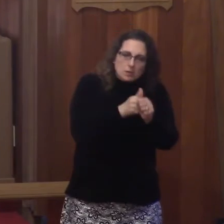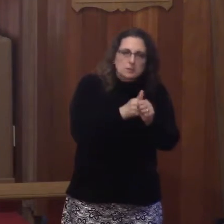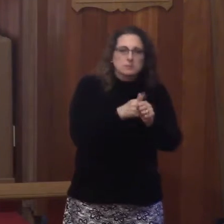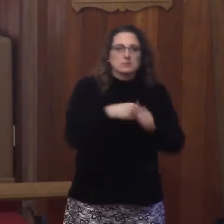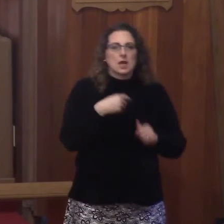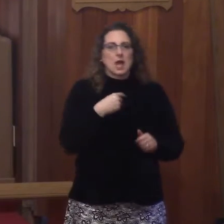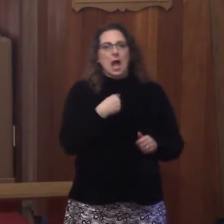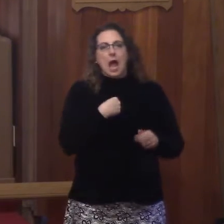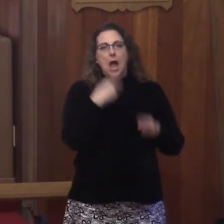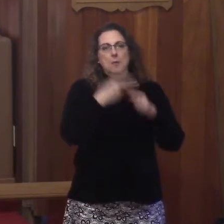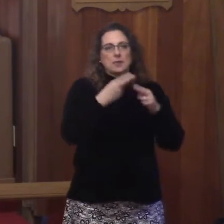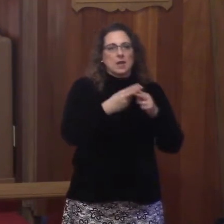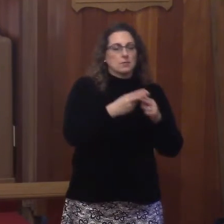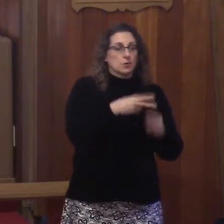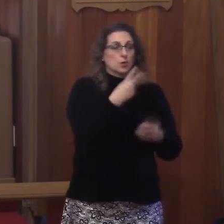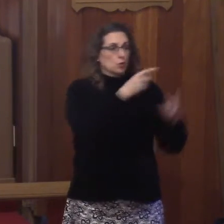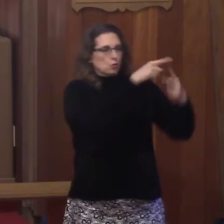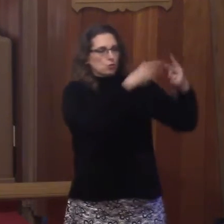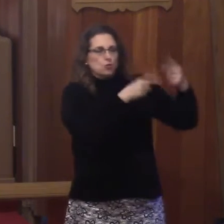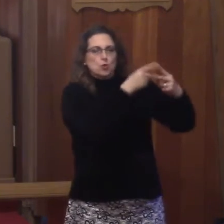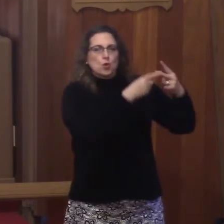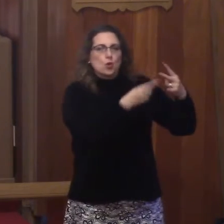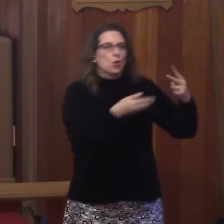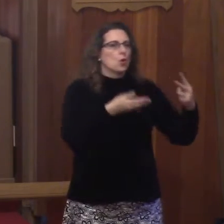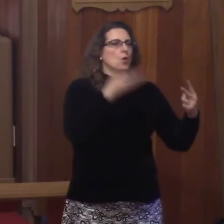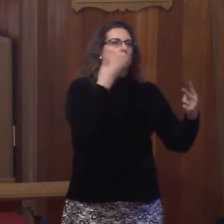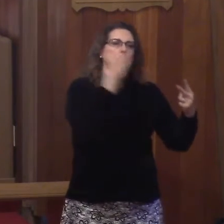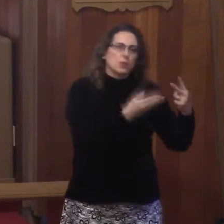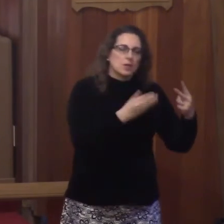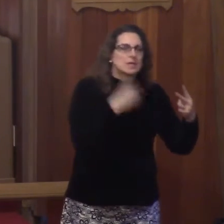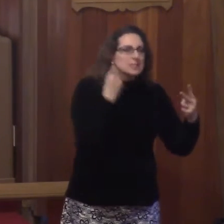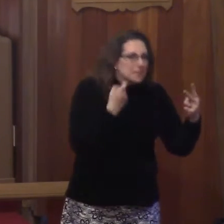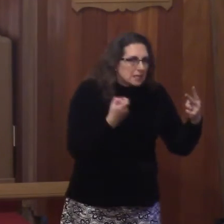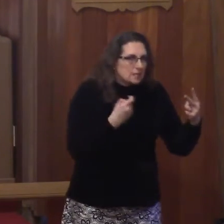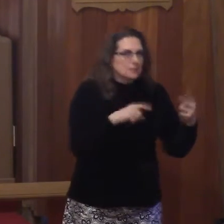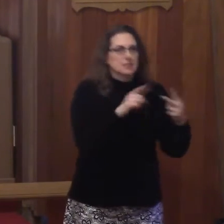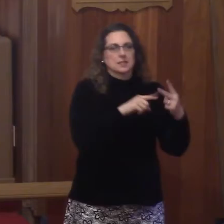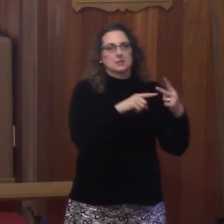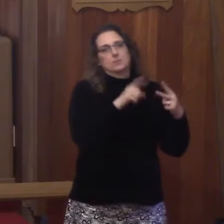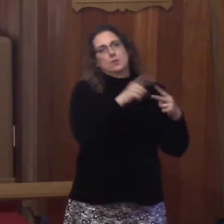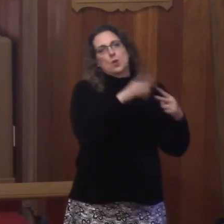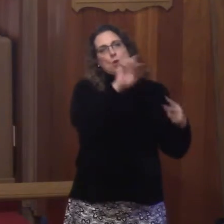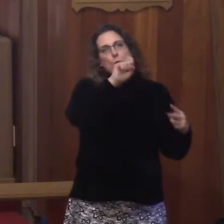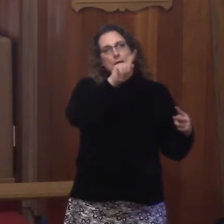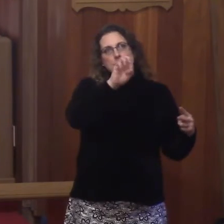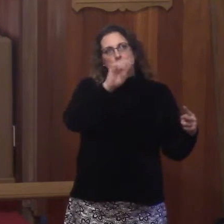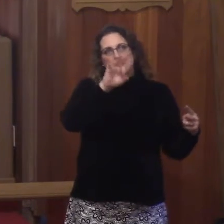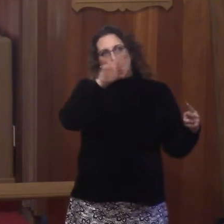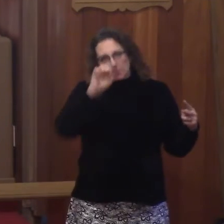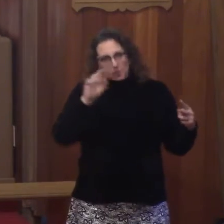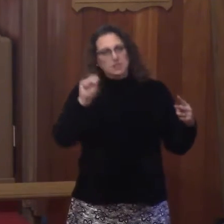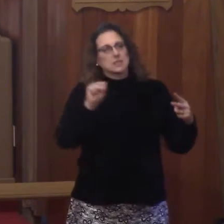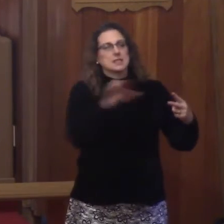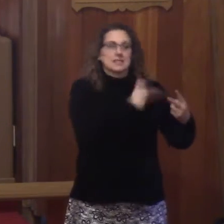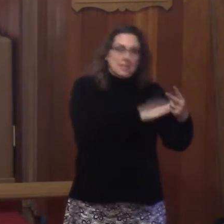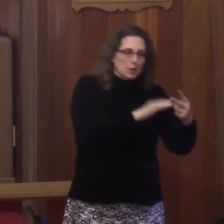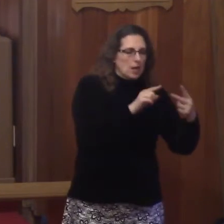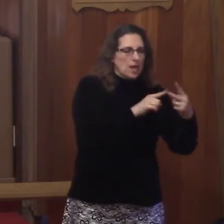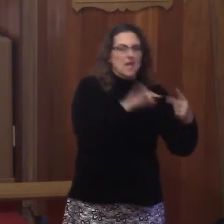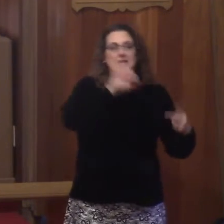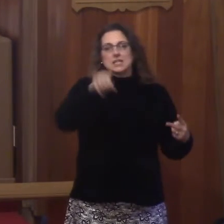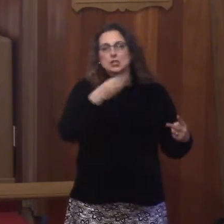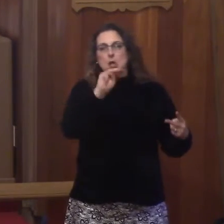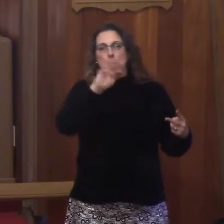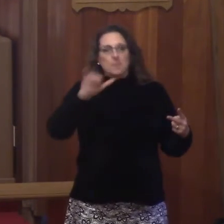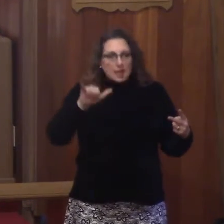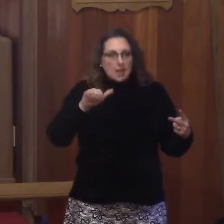not. I'm named after two brilliant good sinners, Christopher Staufferson and Jimmy Buffett. That's all right. My